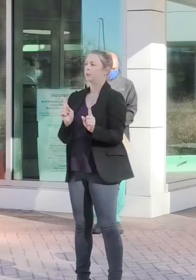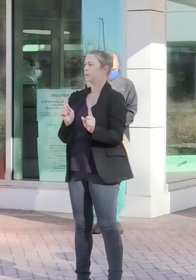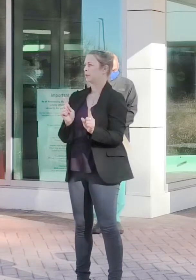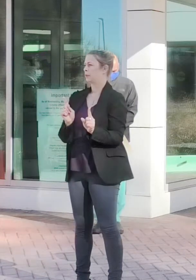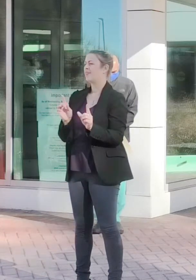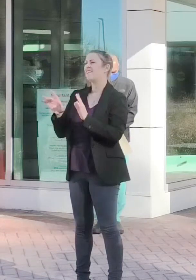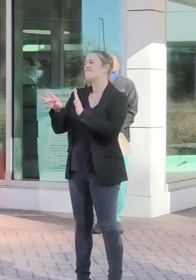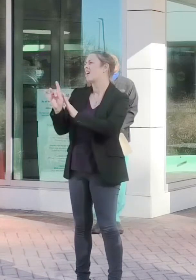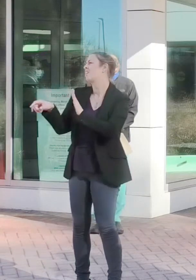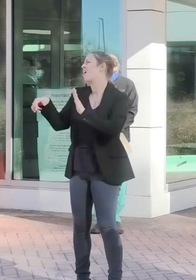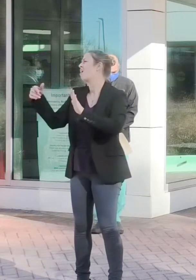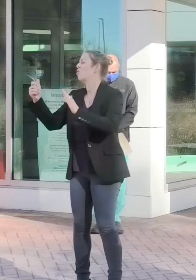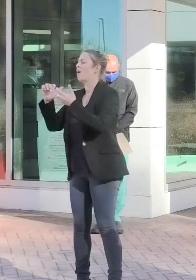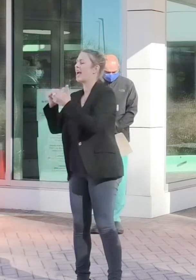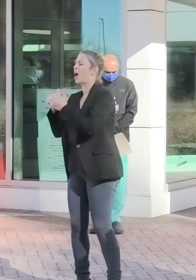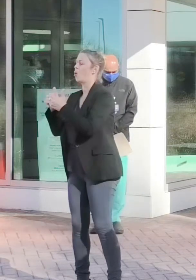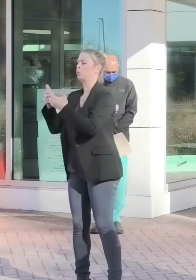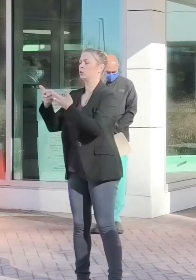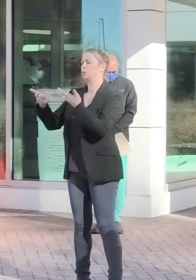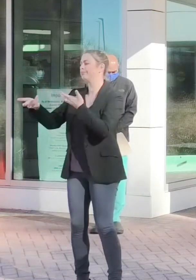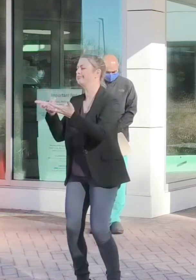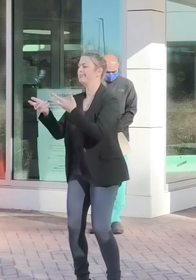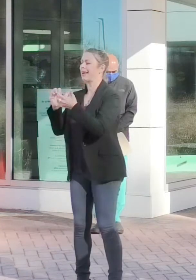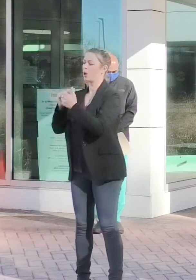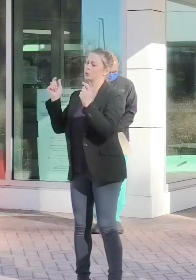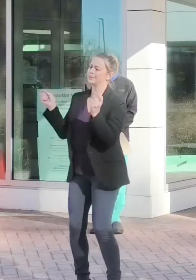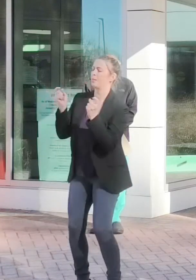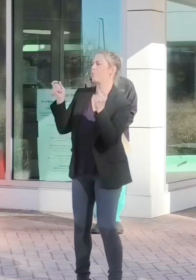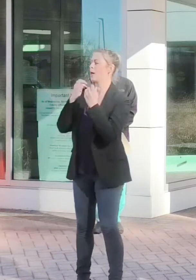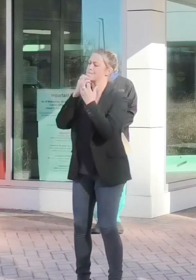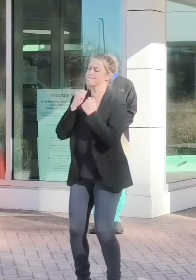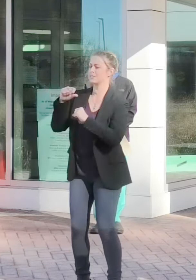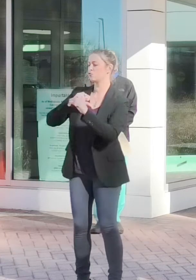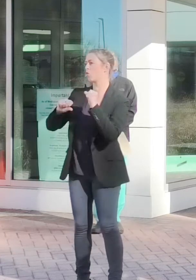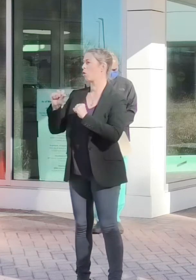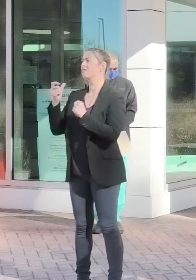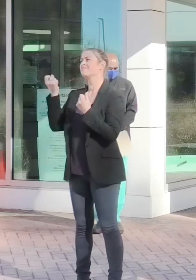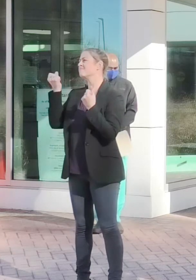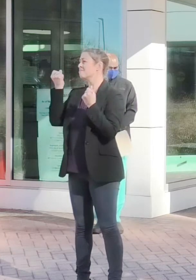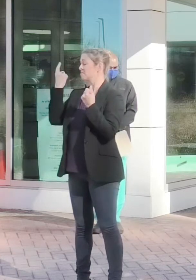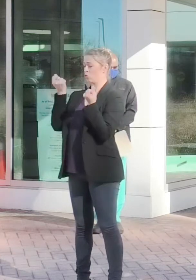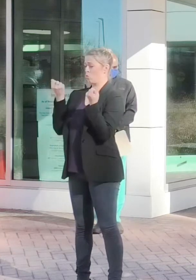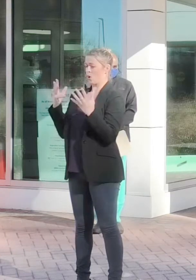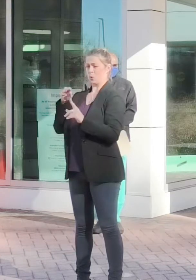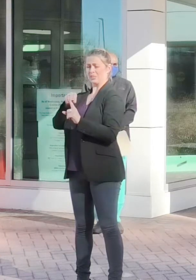celebrate, so not to expose each other to the virus.